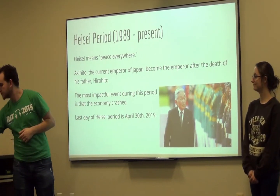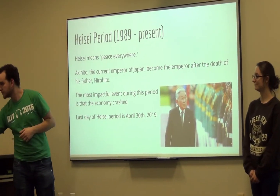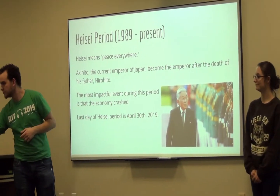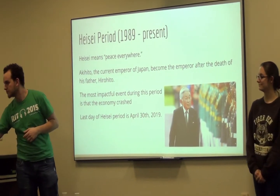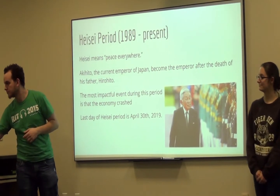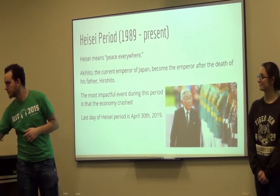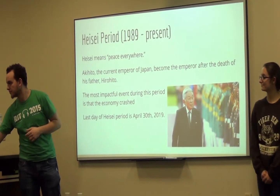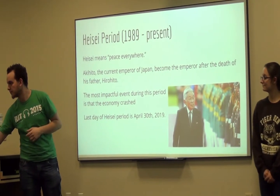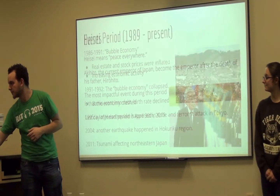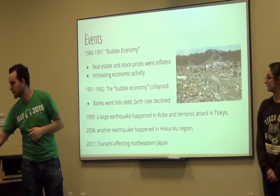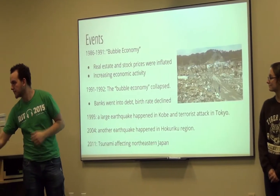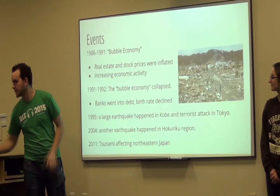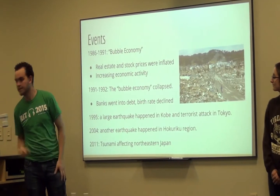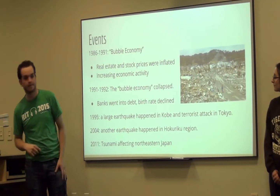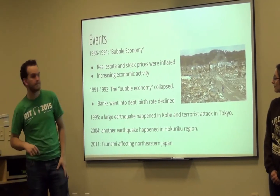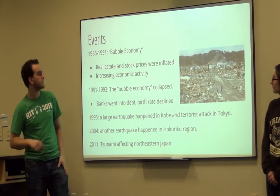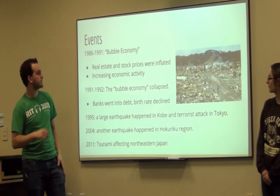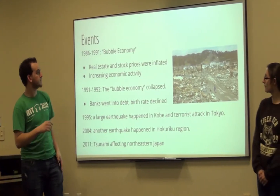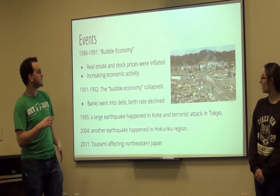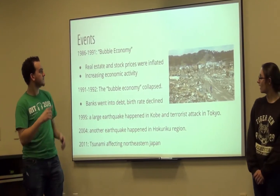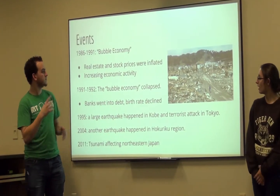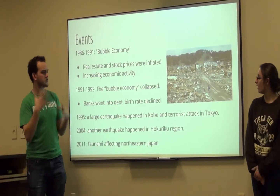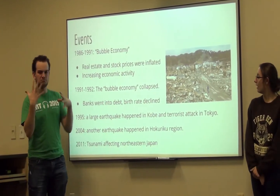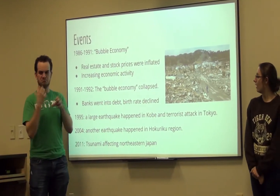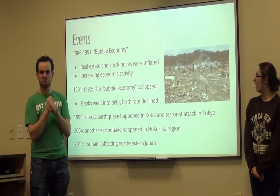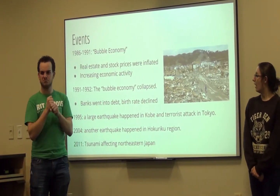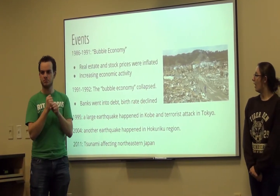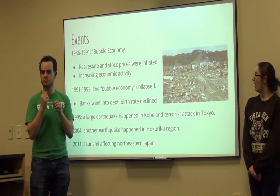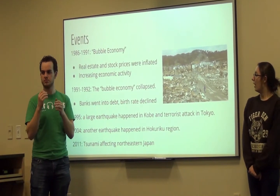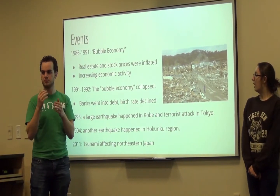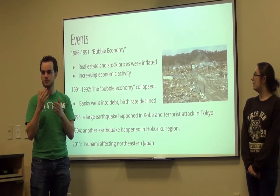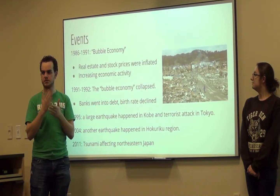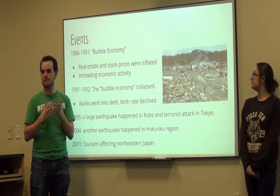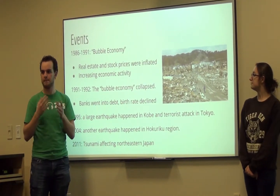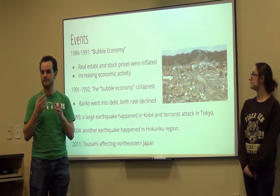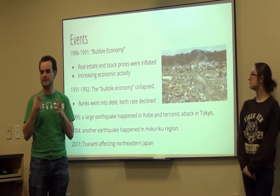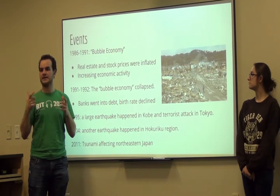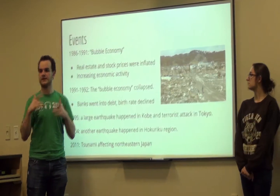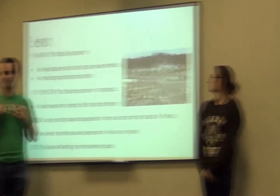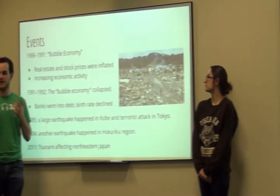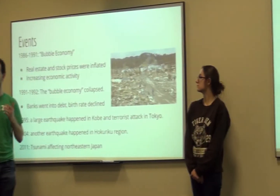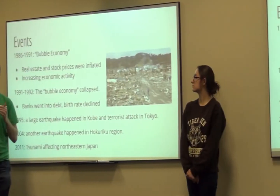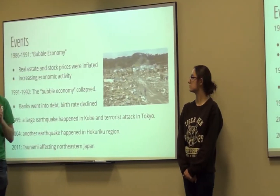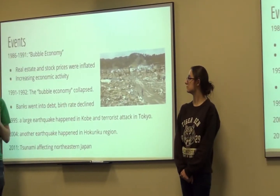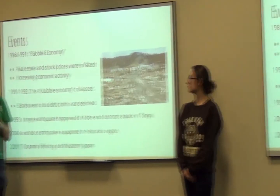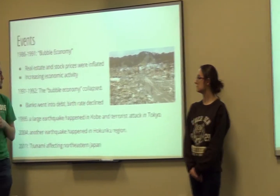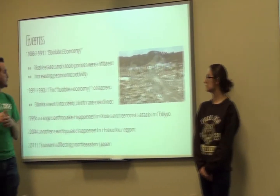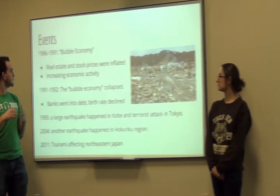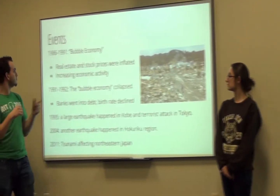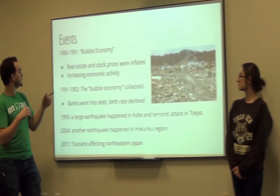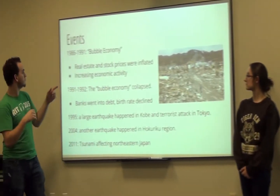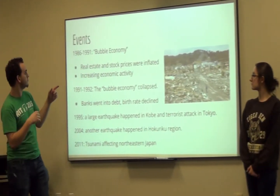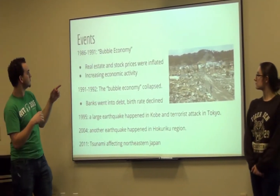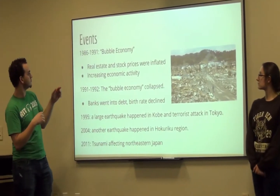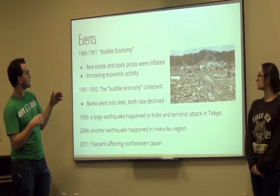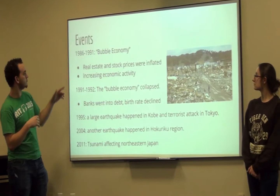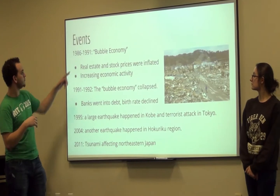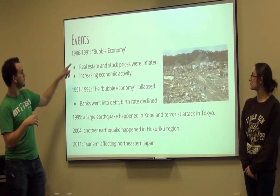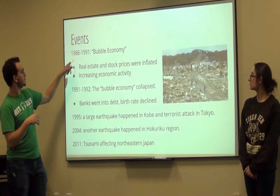mind. So I'm going to summarize some of the big events that took place